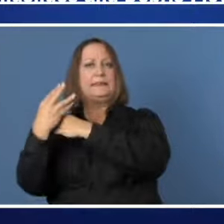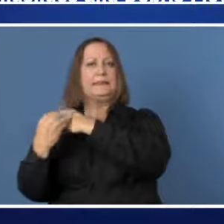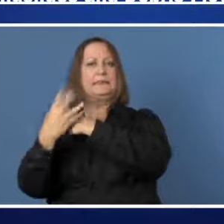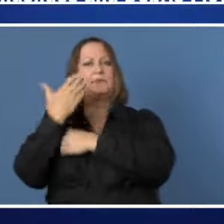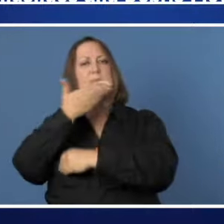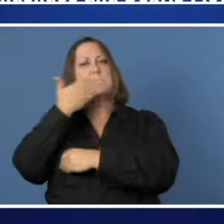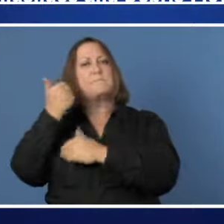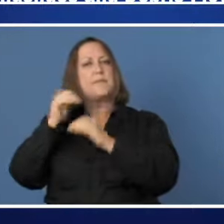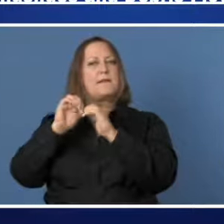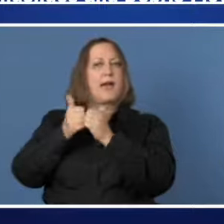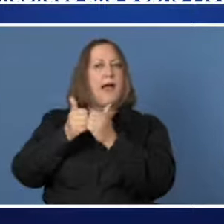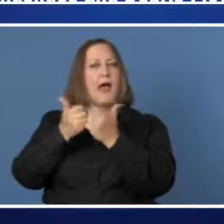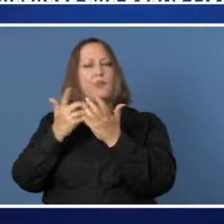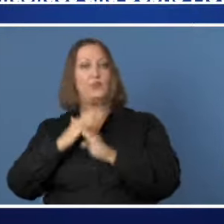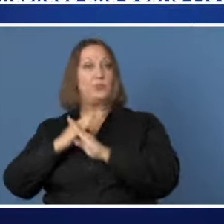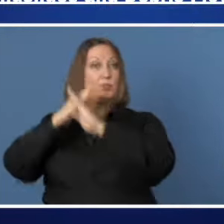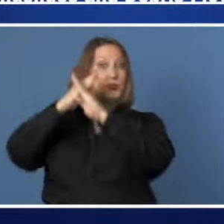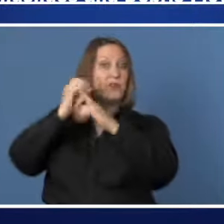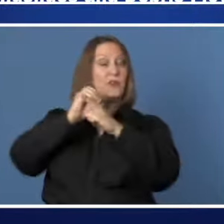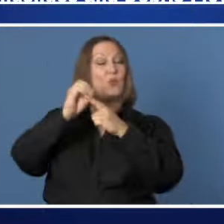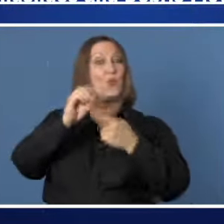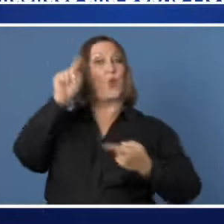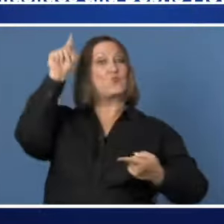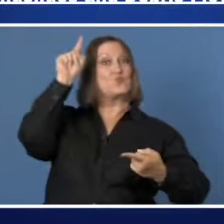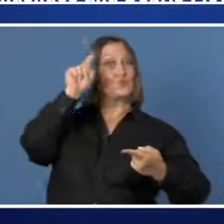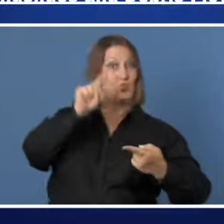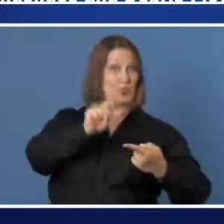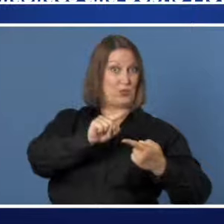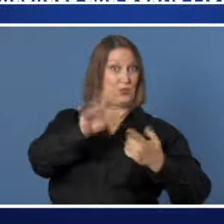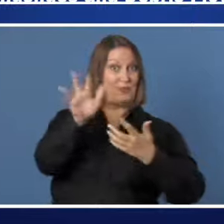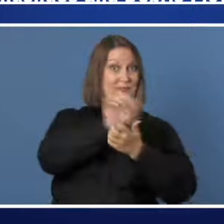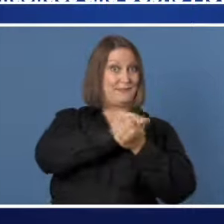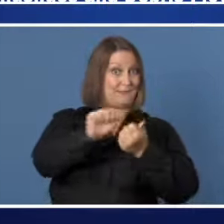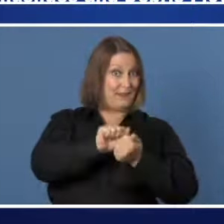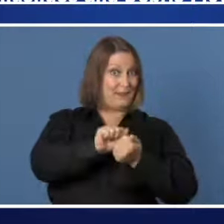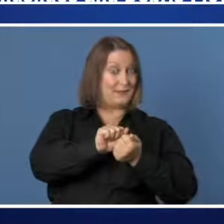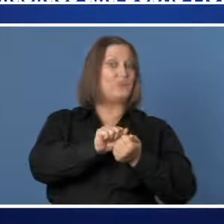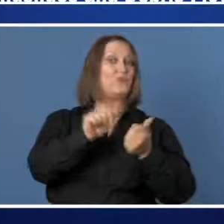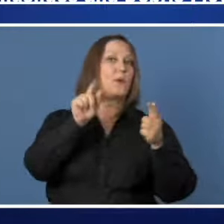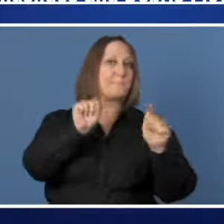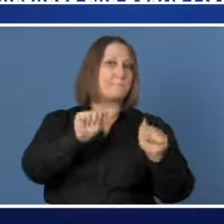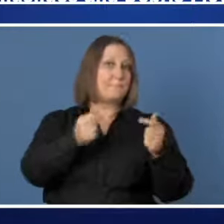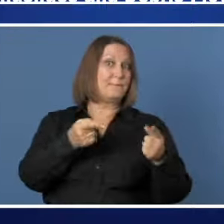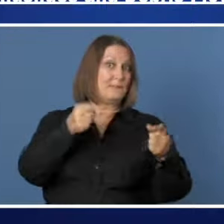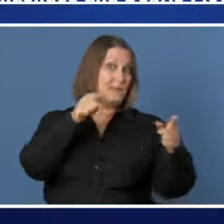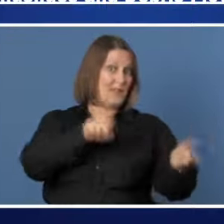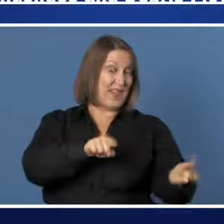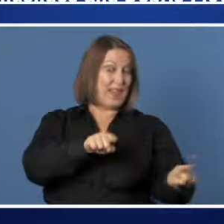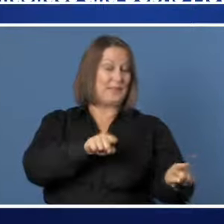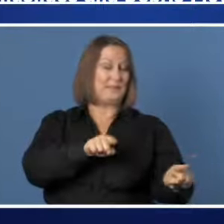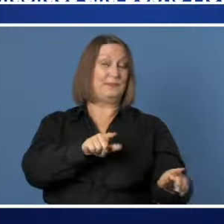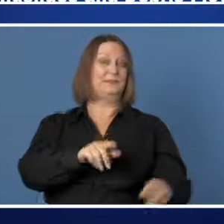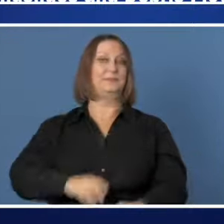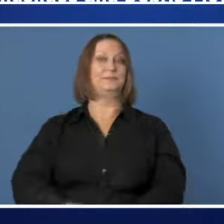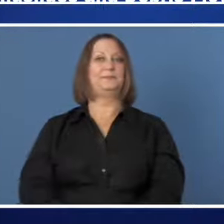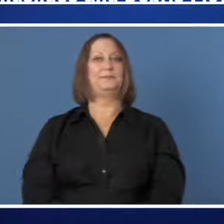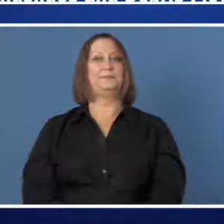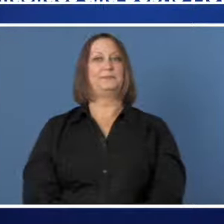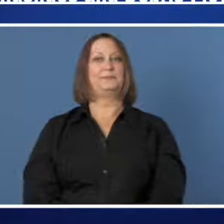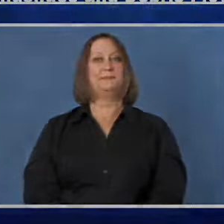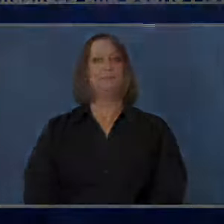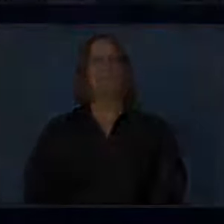the best ways to prevent or reduce landslide risk without creating further hazard.